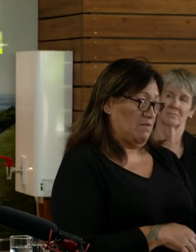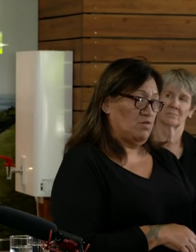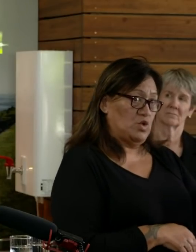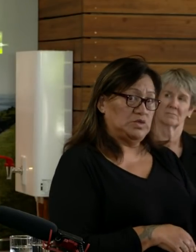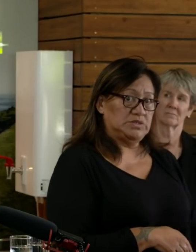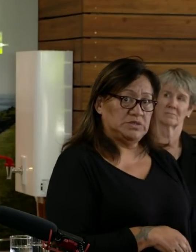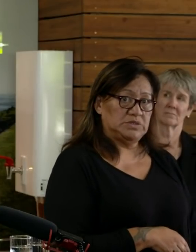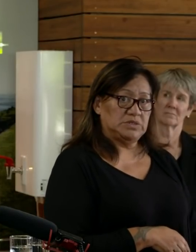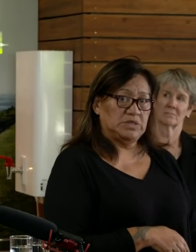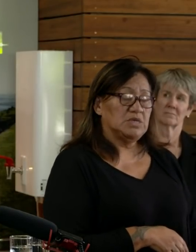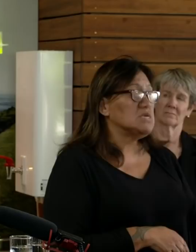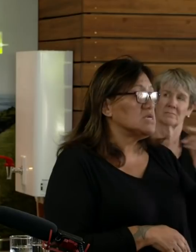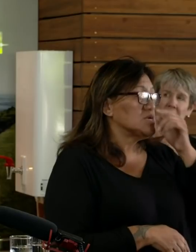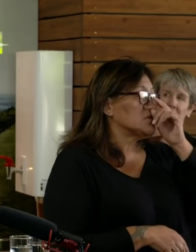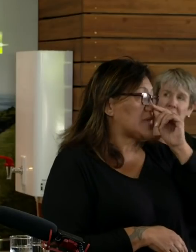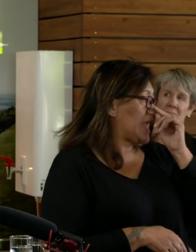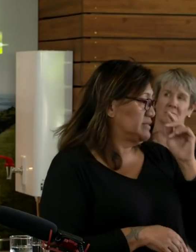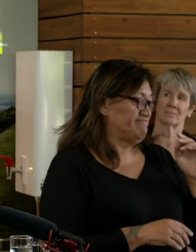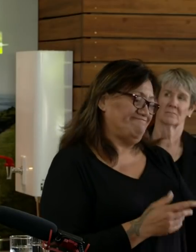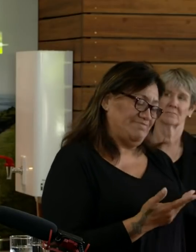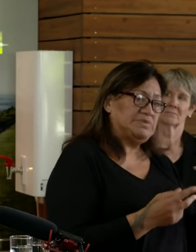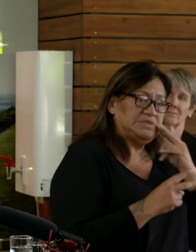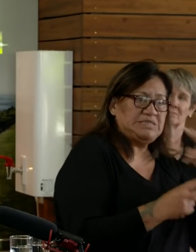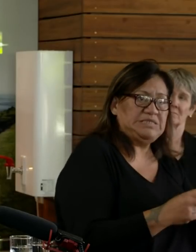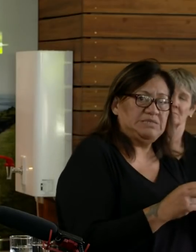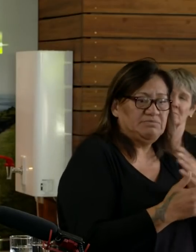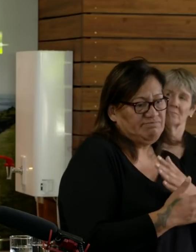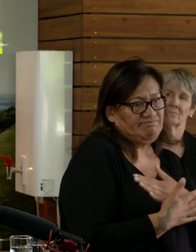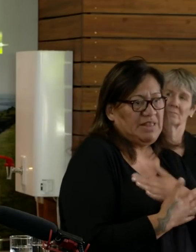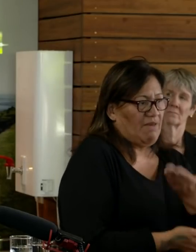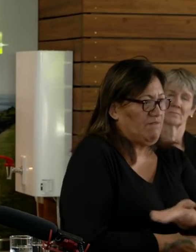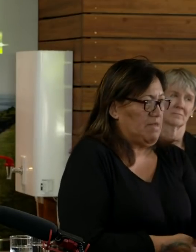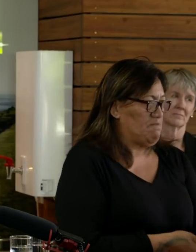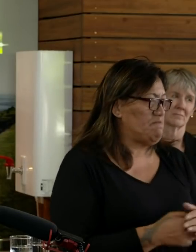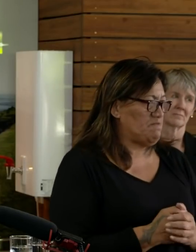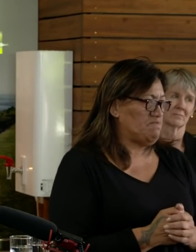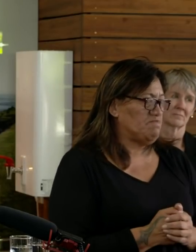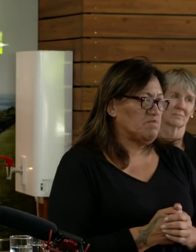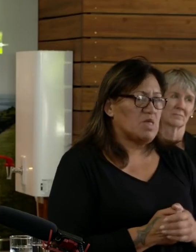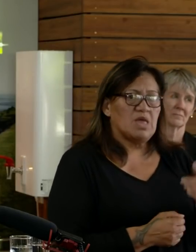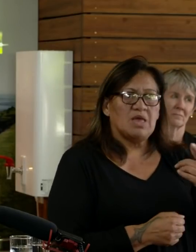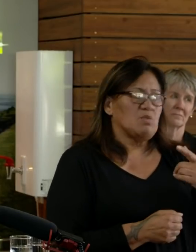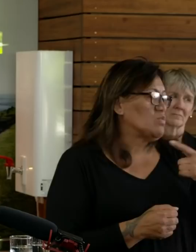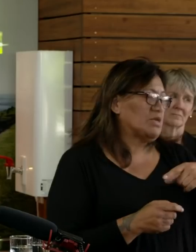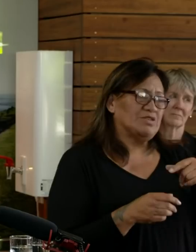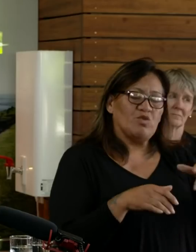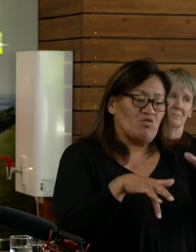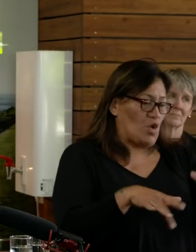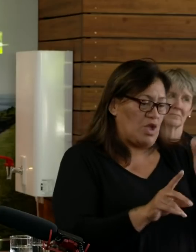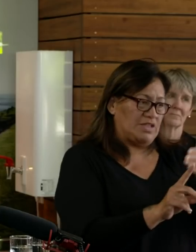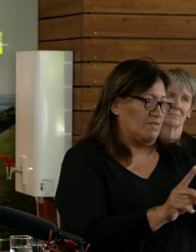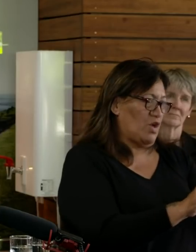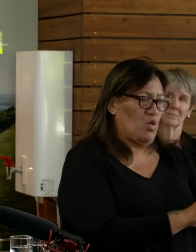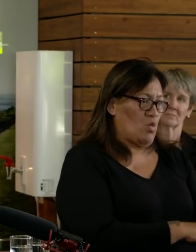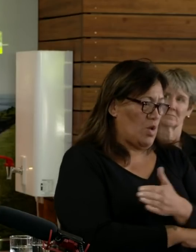receive their loved ones in a general sense, because of course they haven't been identified, and